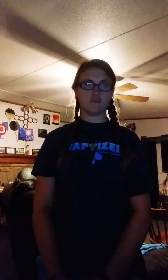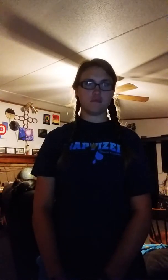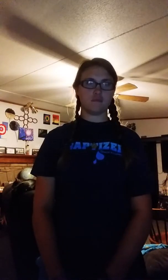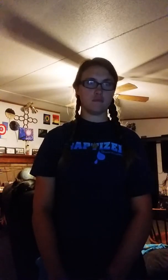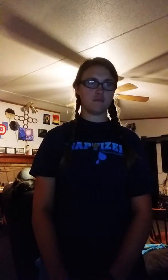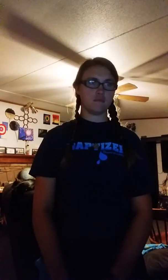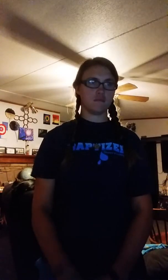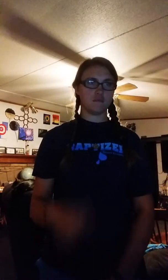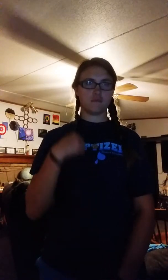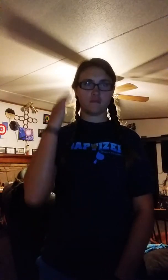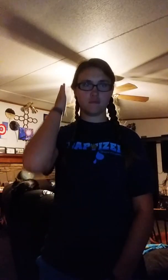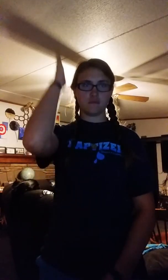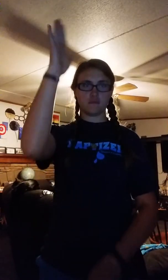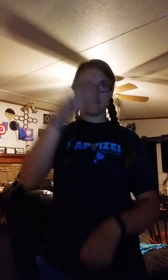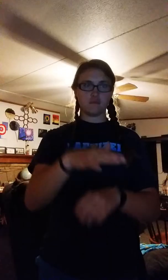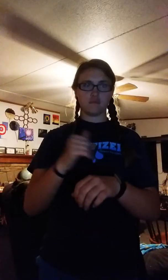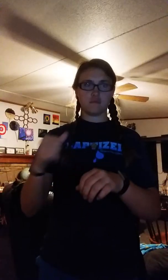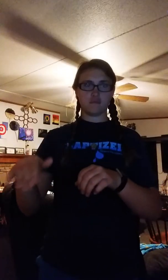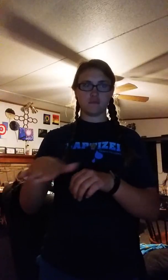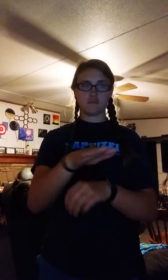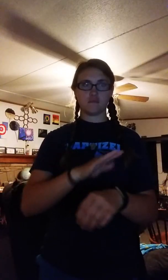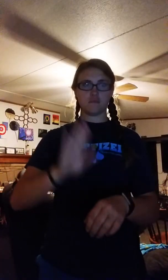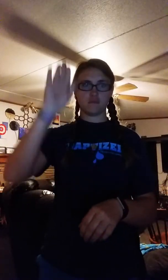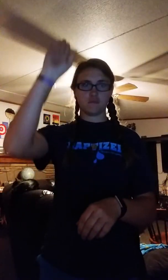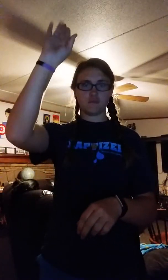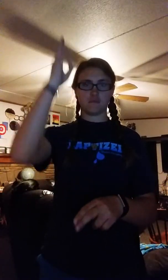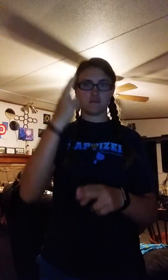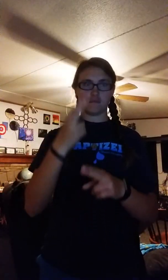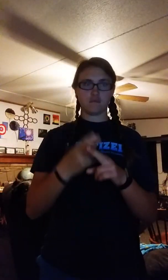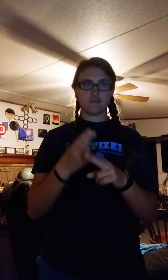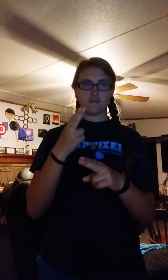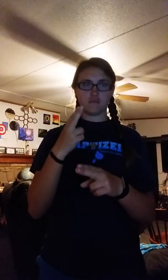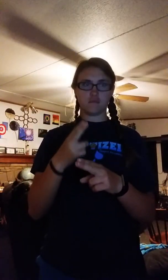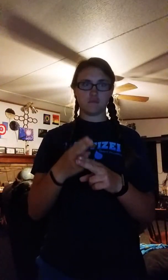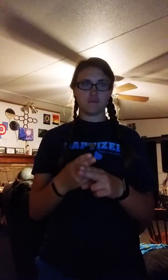I will call upon your name